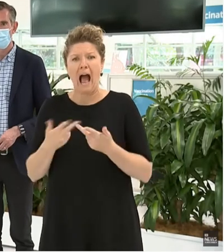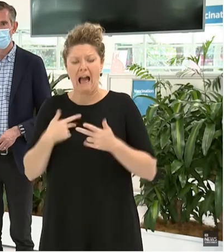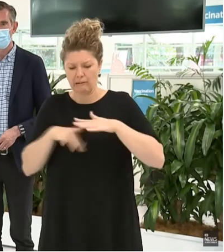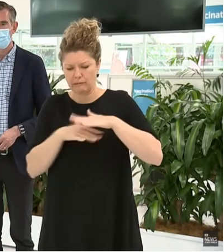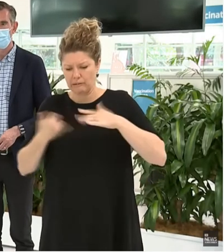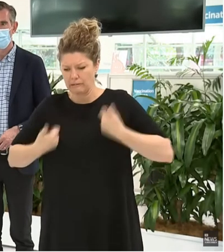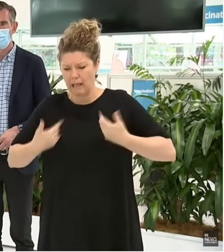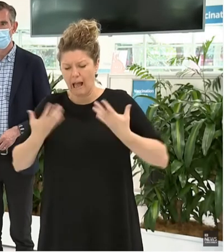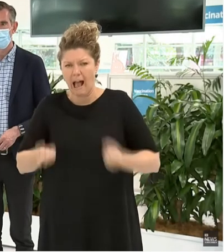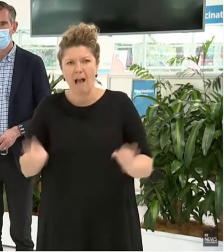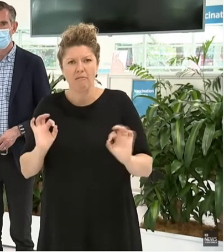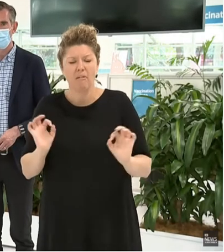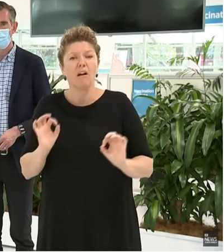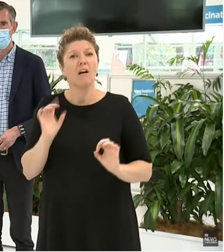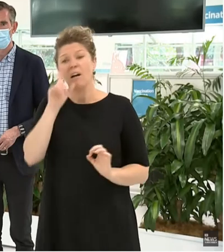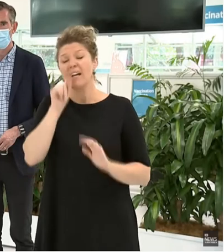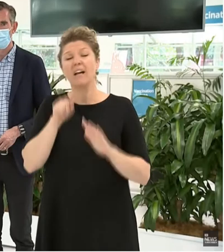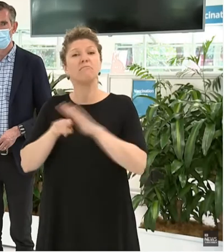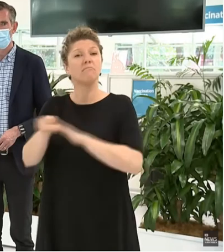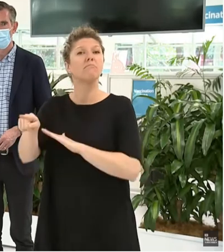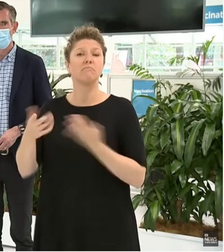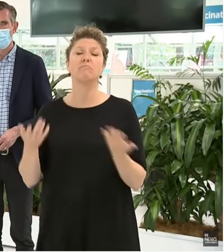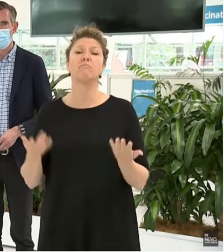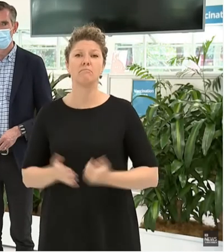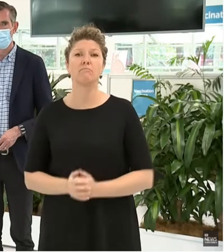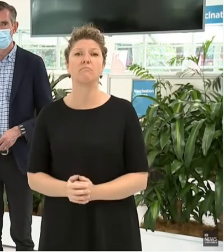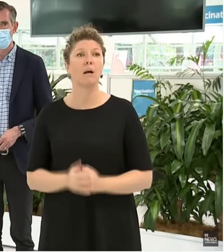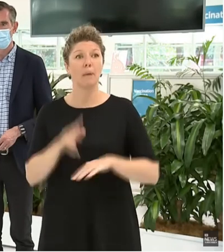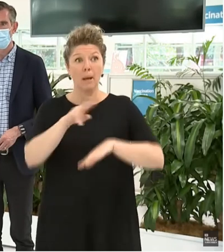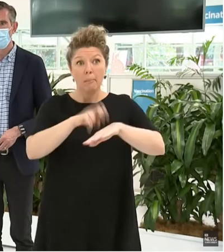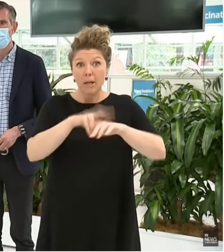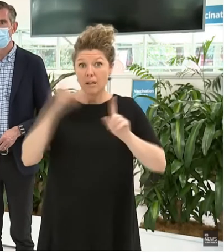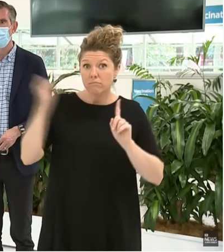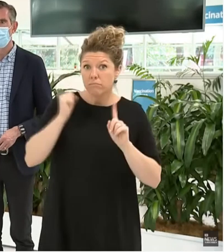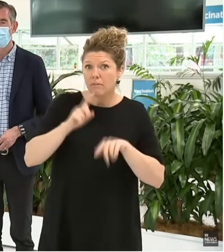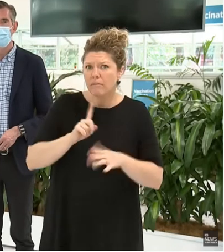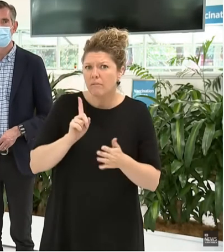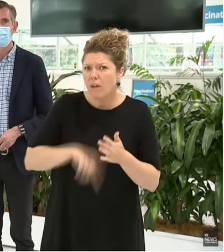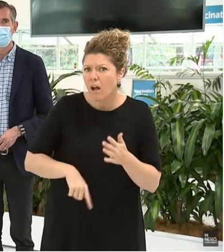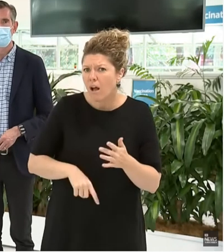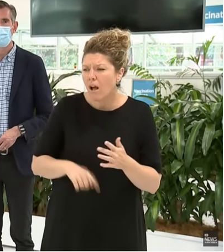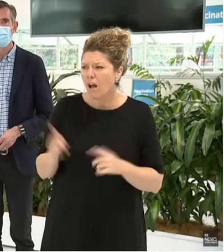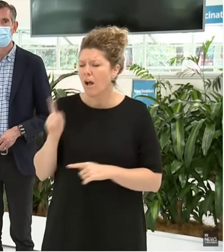comorbidities, then you can leave your isolation. So police won't fine. But I mean,